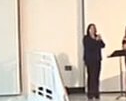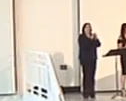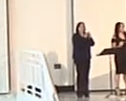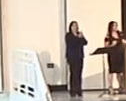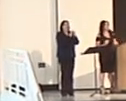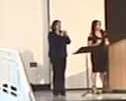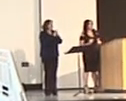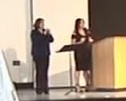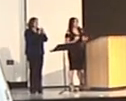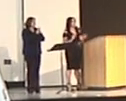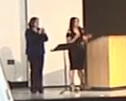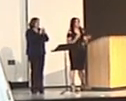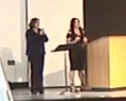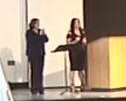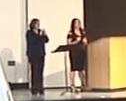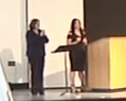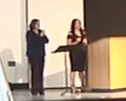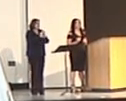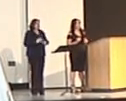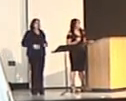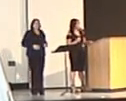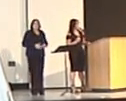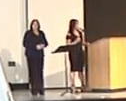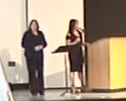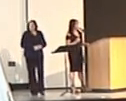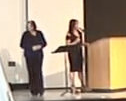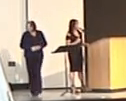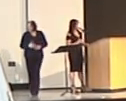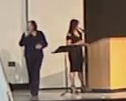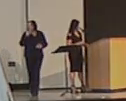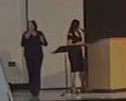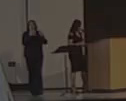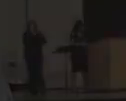but not for the food part. So let's make sure we stay for food. Thank you again.